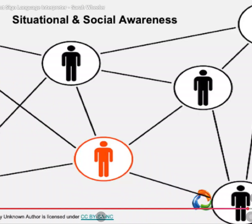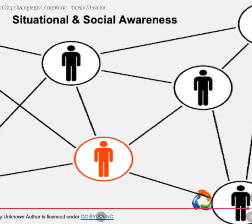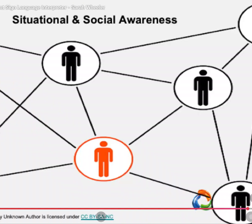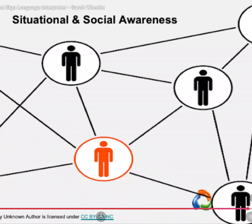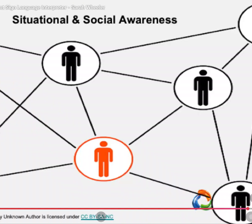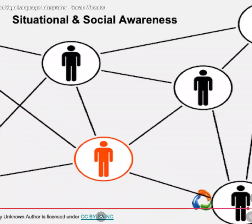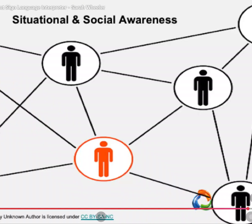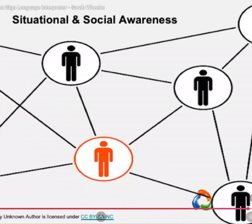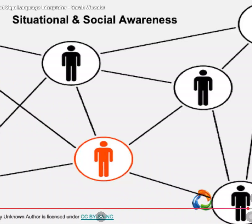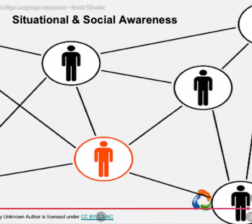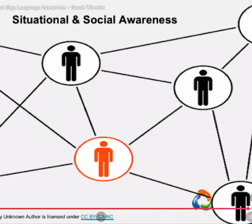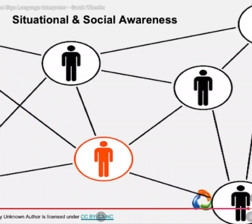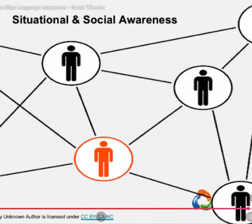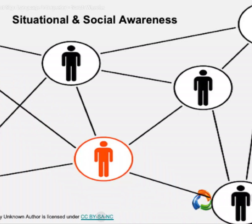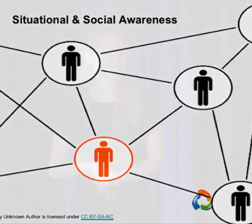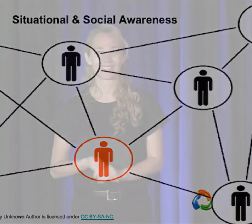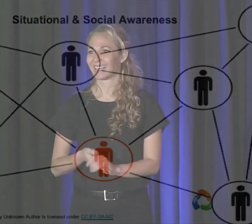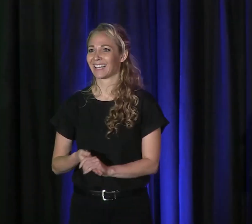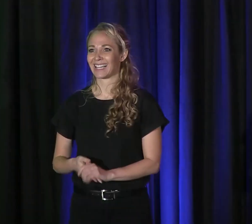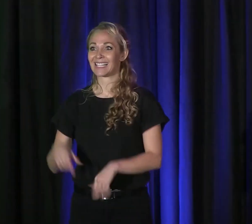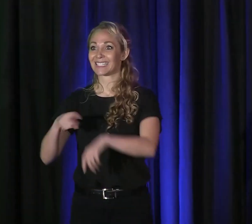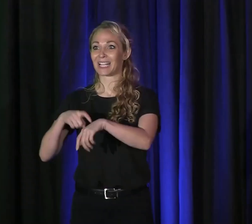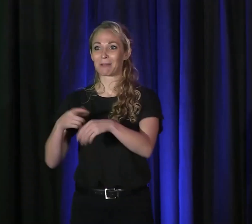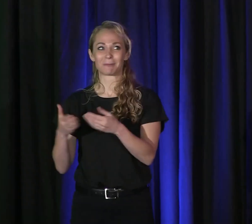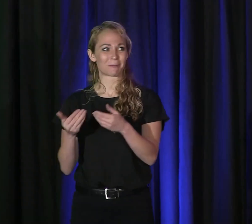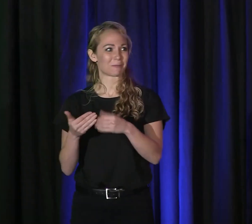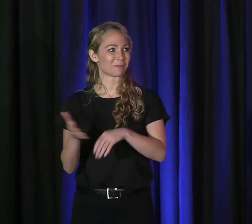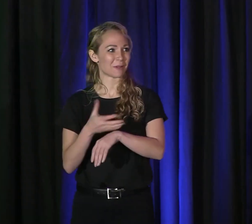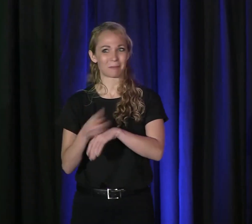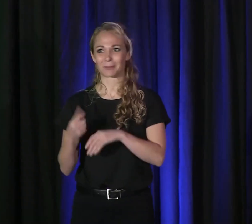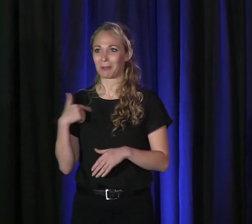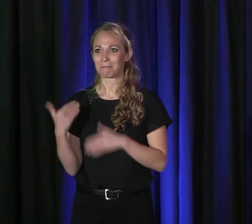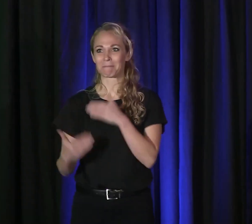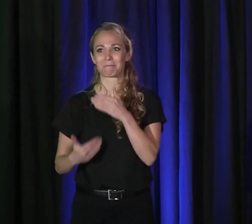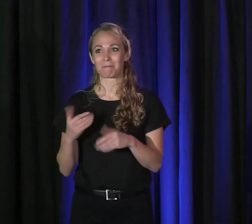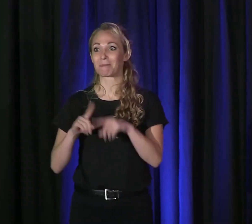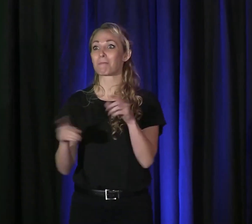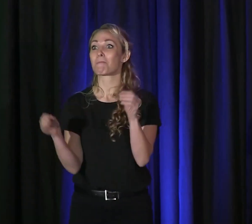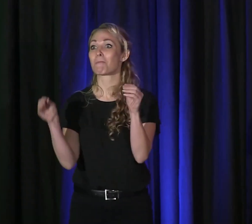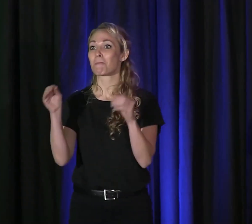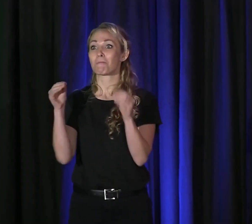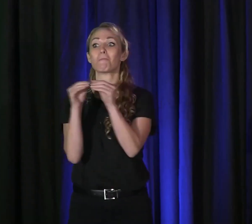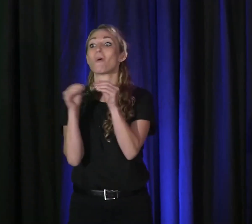Okay, well, let's do our work. You guys have to start us, so let's do our work. Time runs out really quickly.